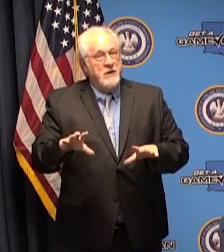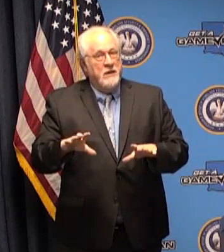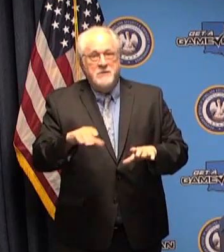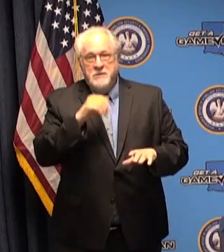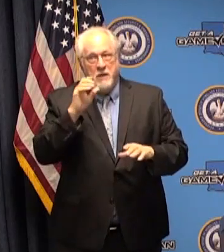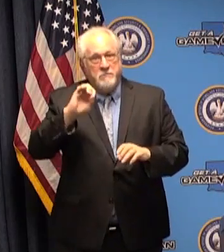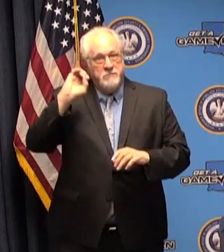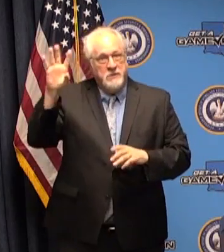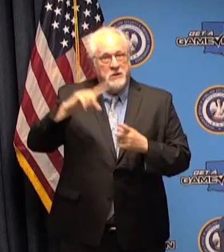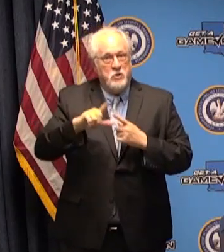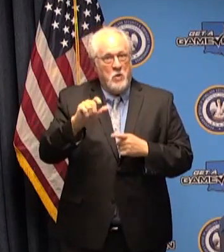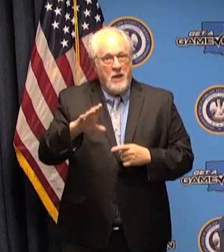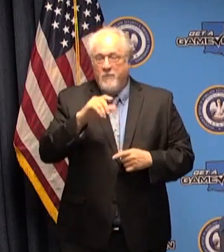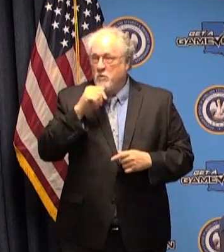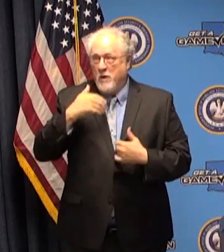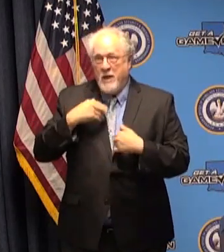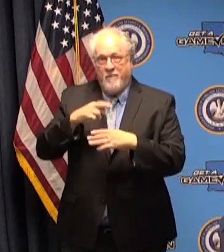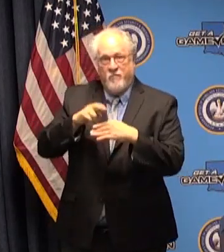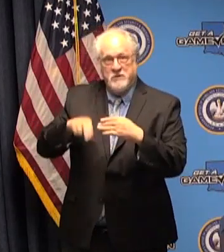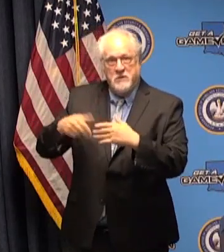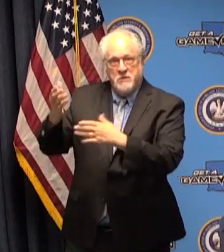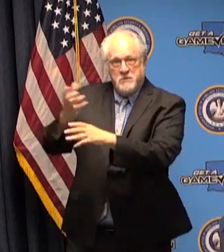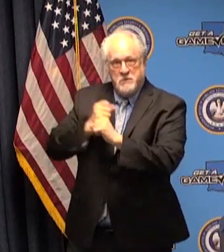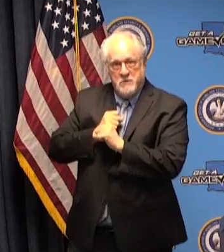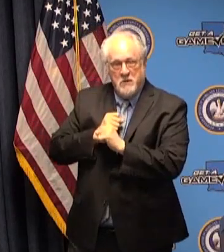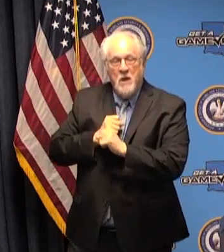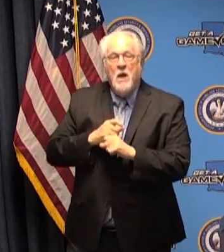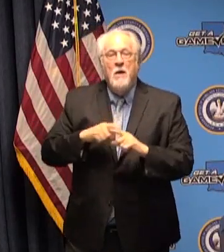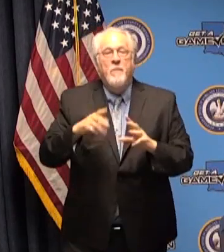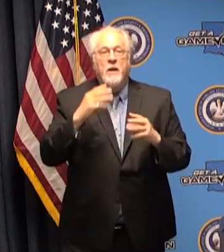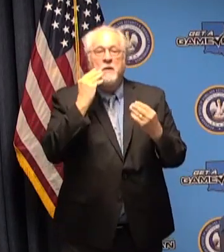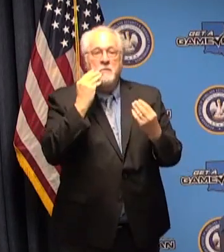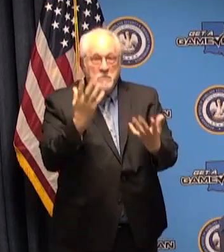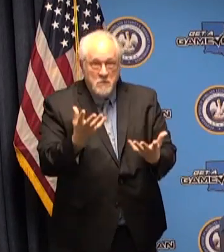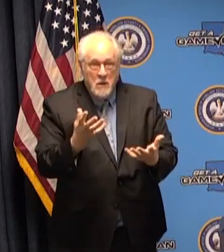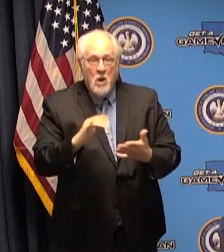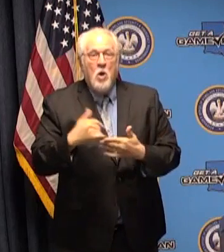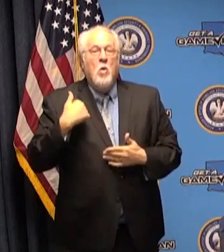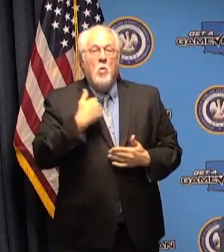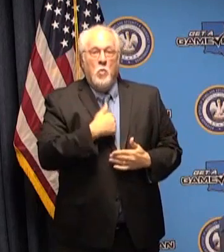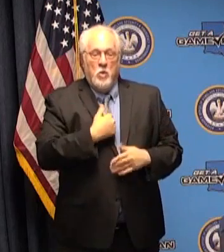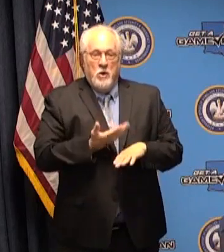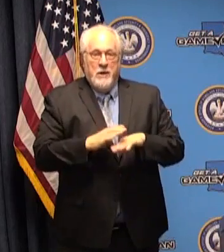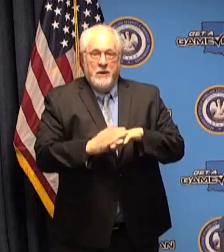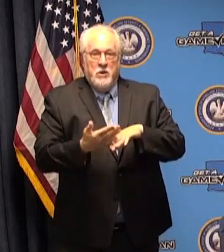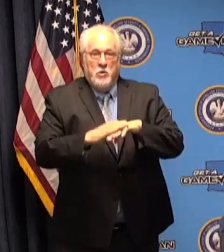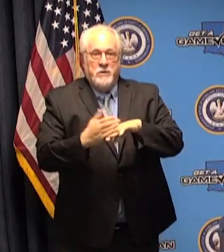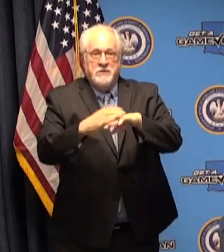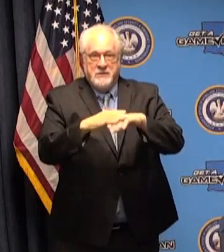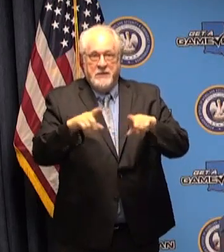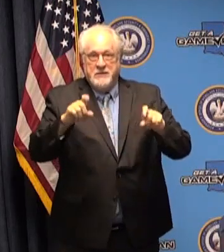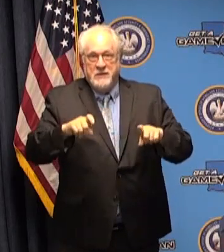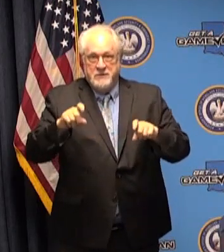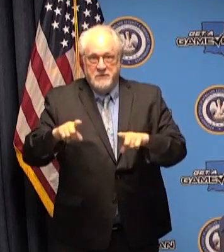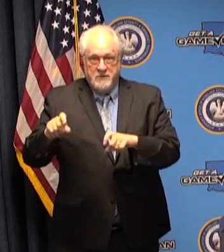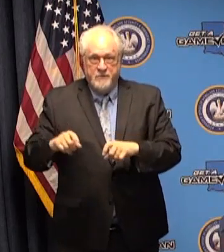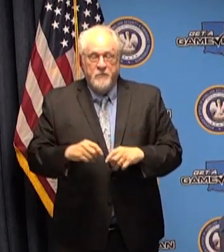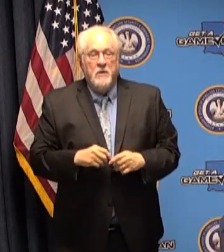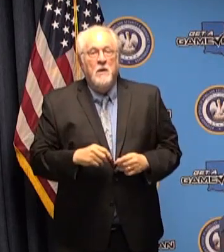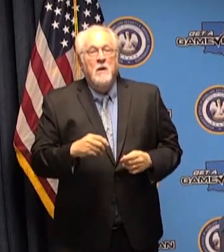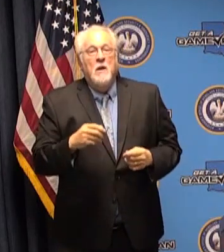been run at the lab. Those results are not yet in, but I give you that information so that you know that we are increasing our testing